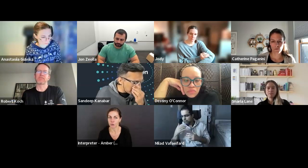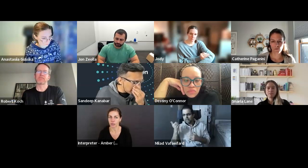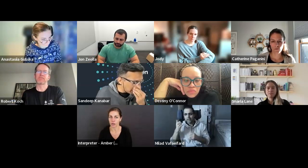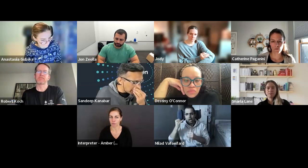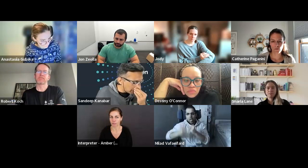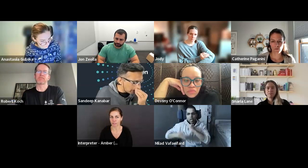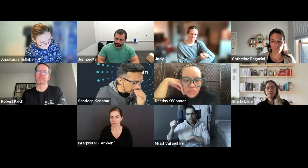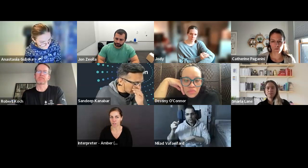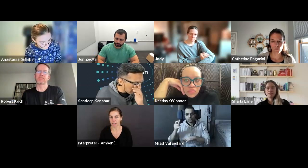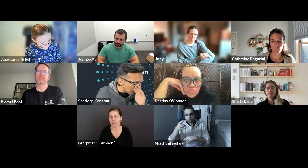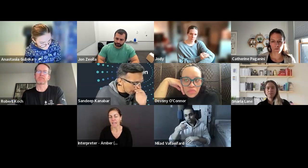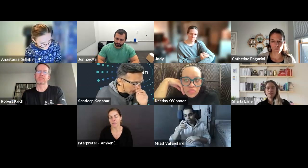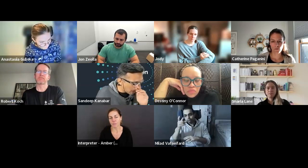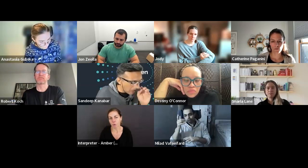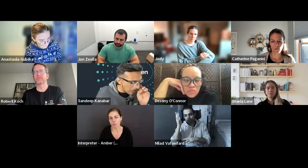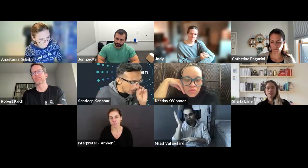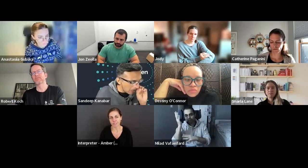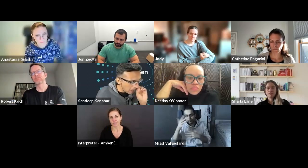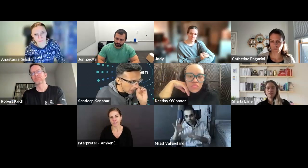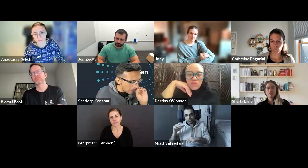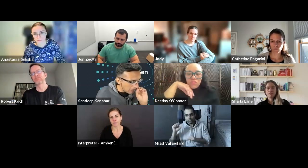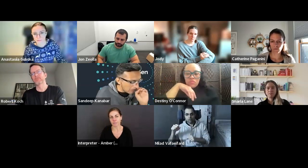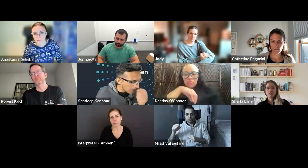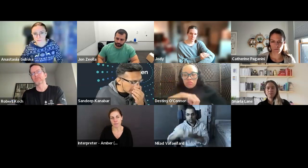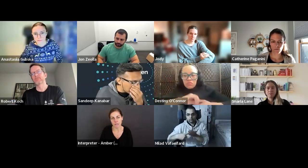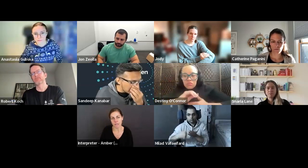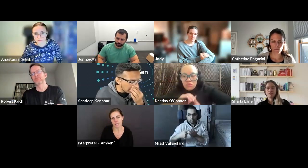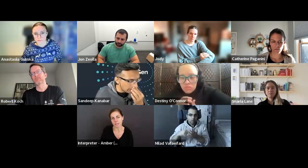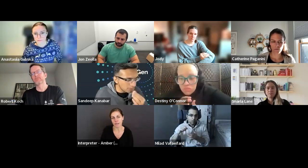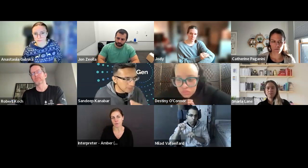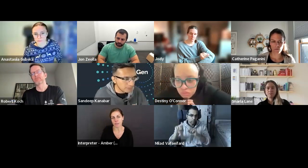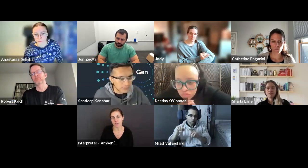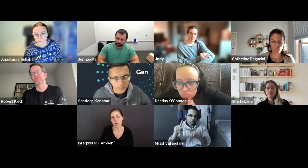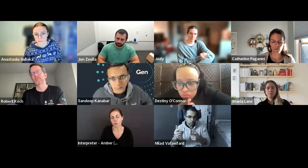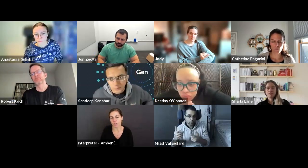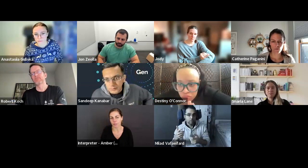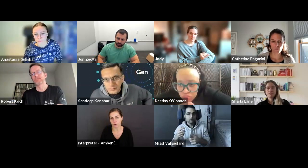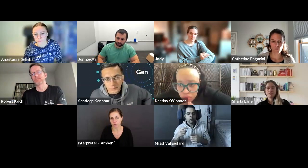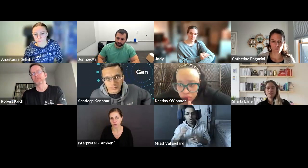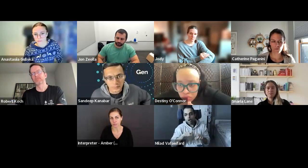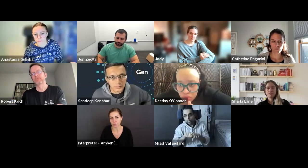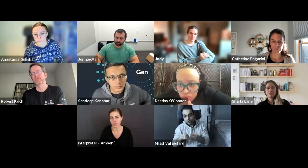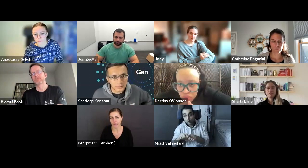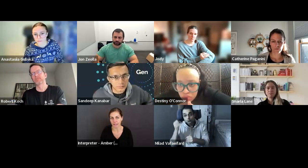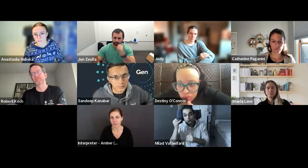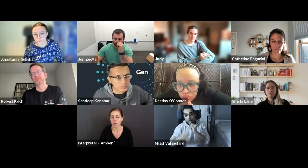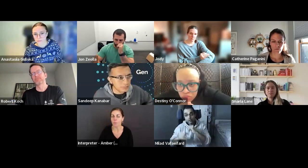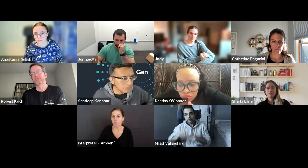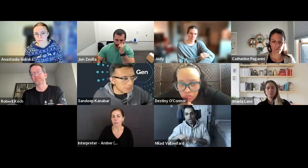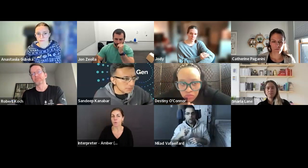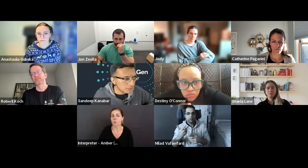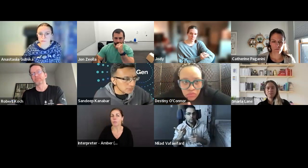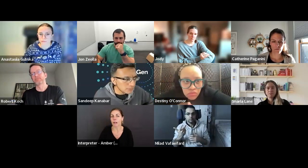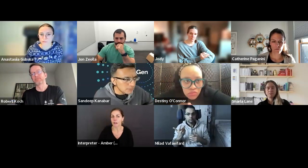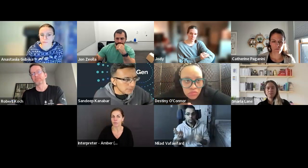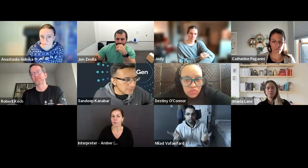it during our presentation. If the questions didn't seem immediate, then we could just hold all of the questions till the end. But